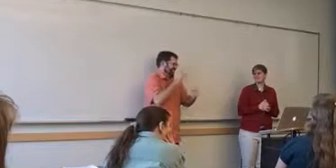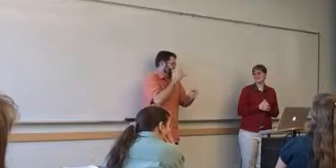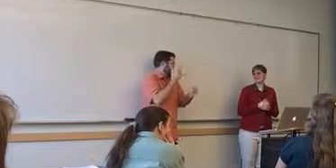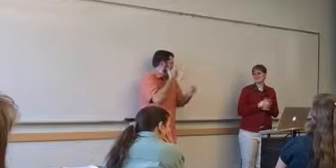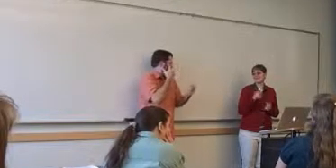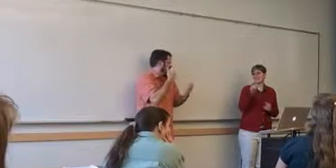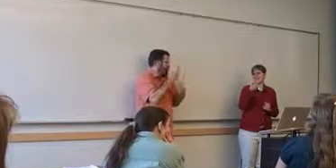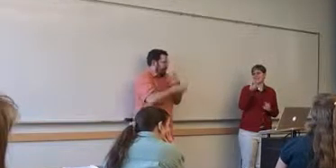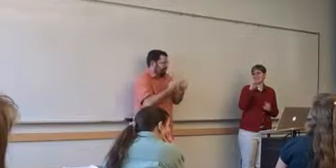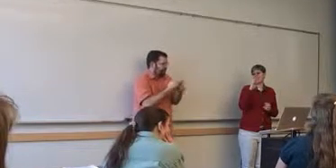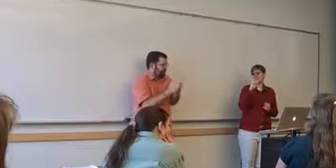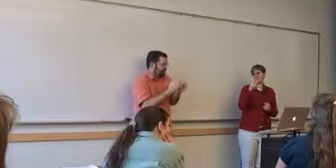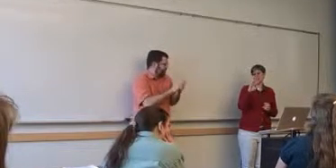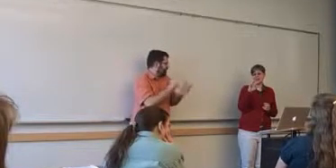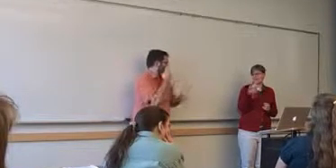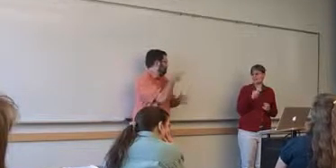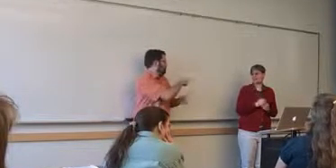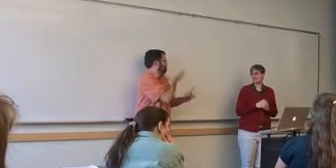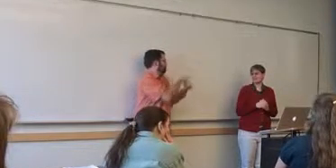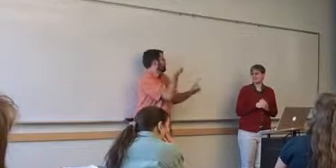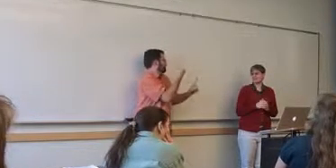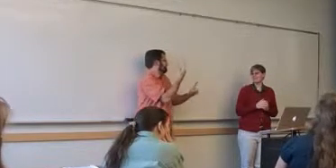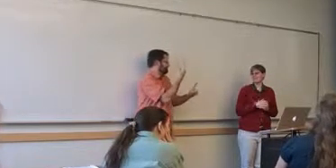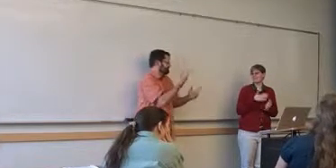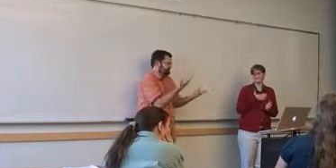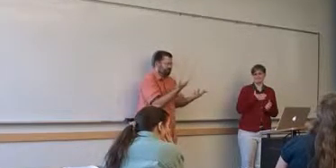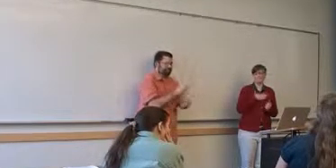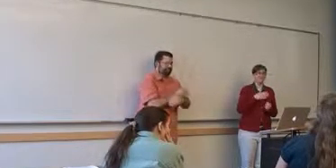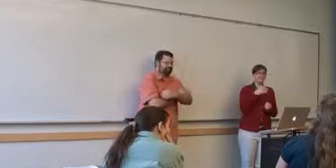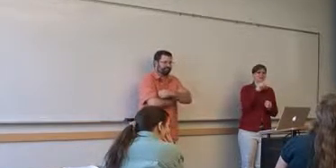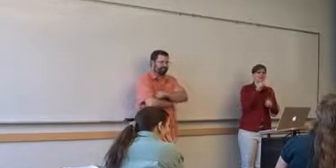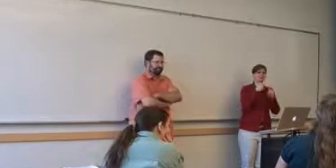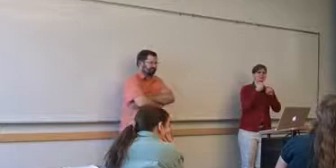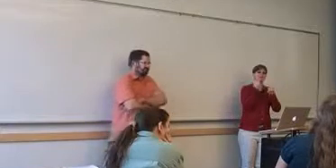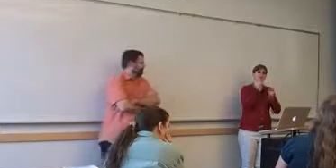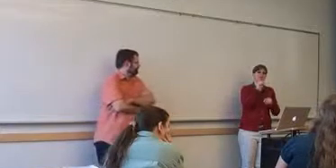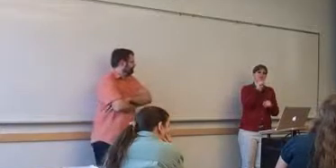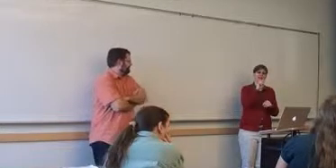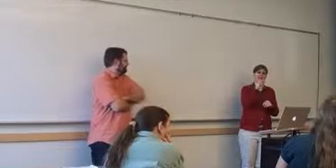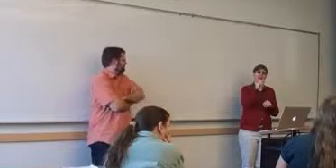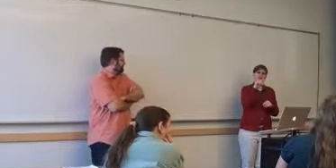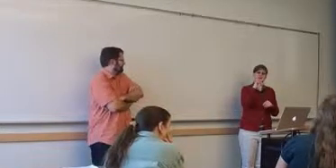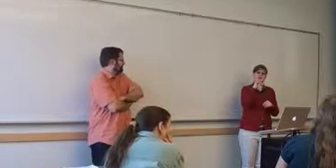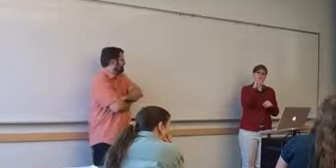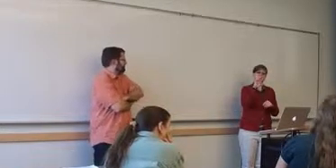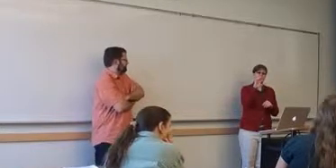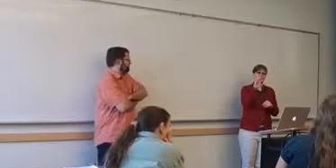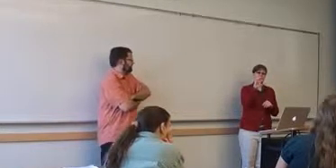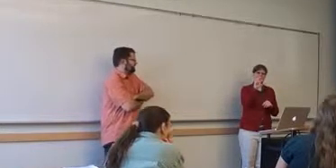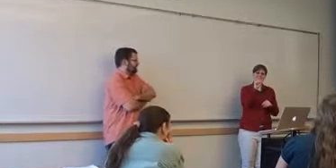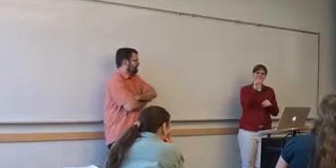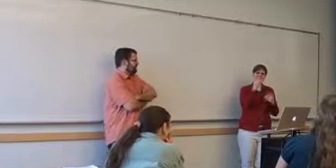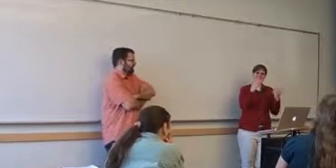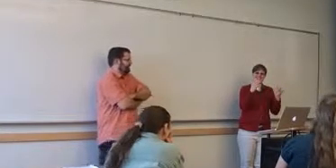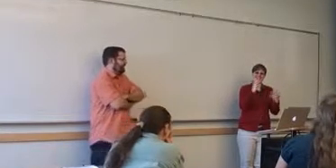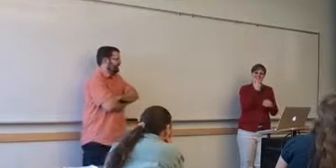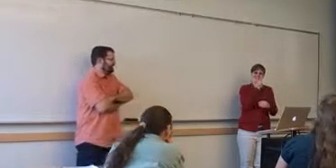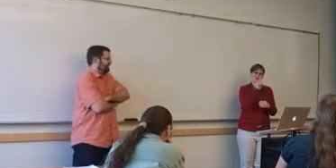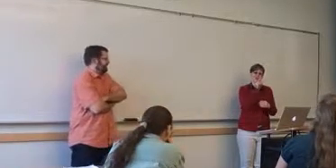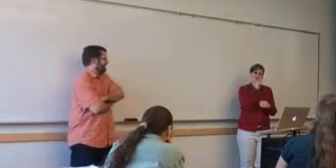once you got that draw, you know, for you, you had something that... Yeah, for me, it was Anne of Green Gables that got me. I